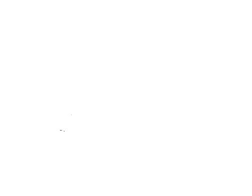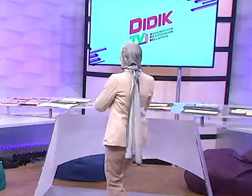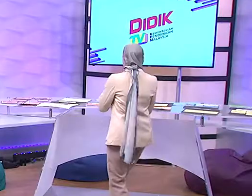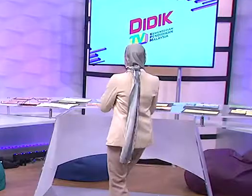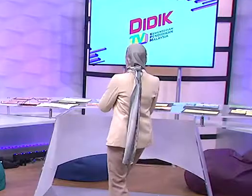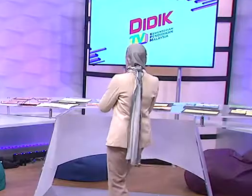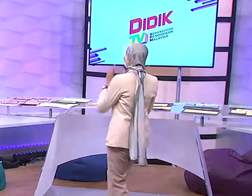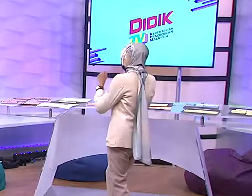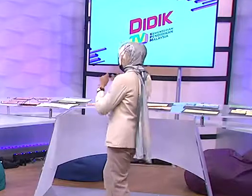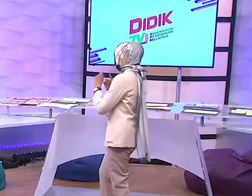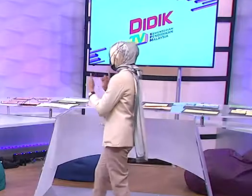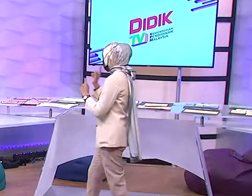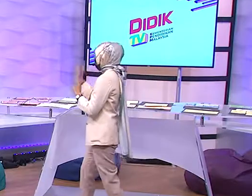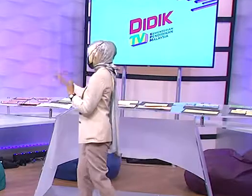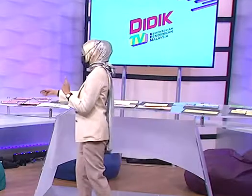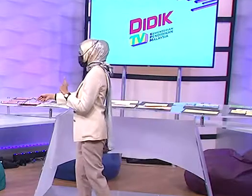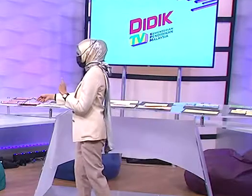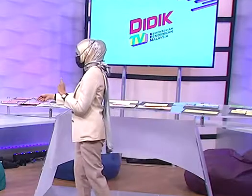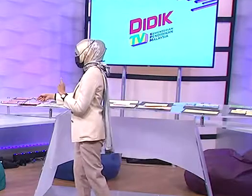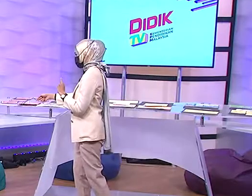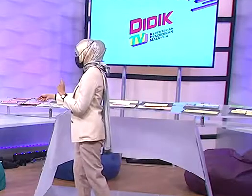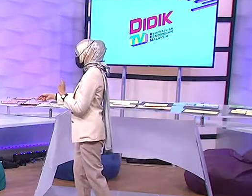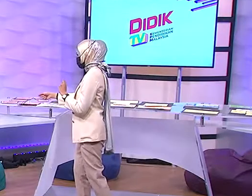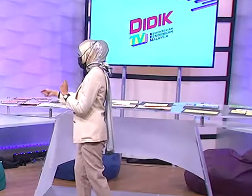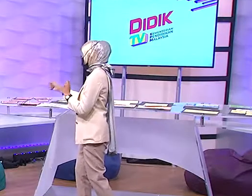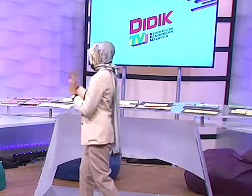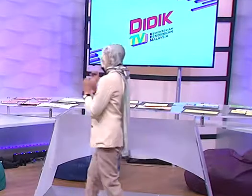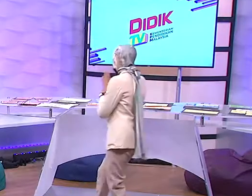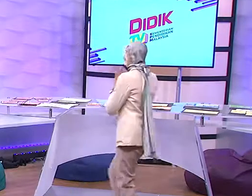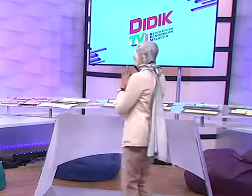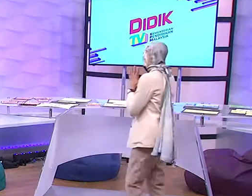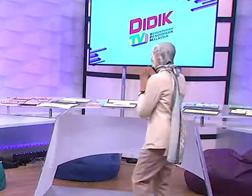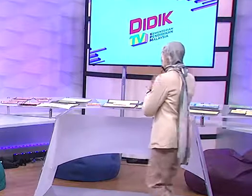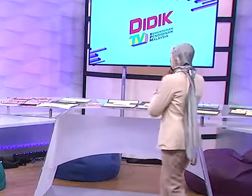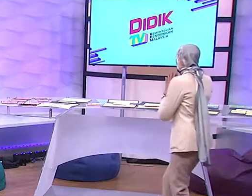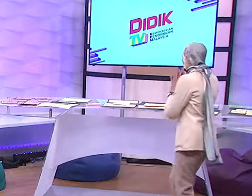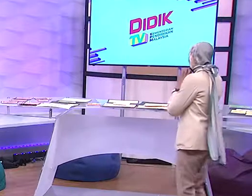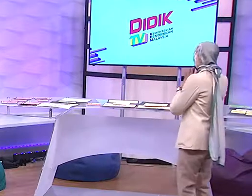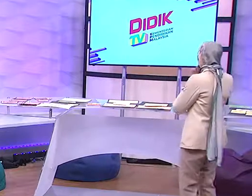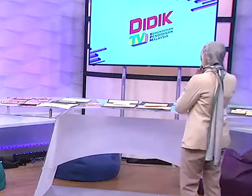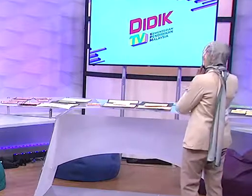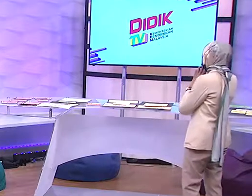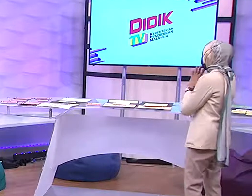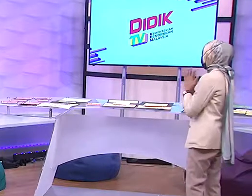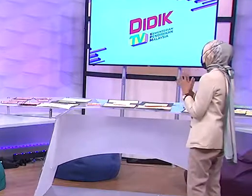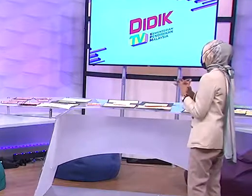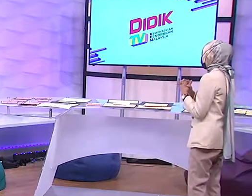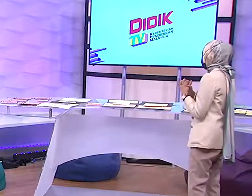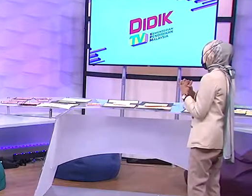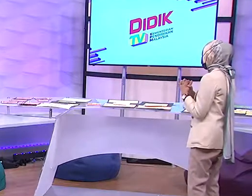right. Anything up to you? Big pictures. The big pictures. Okay. Yes. So first... any part of a